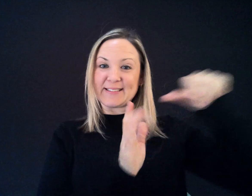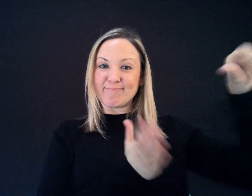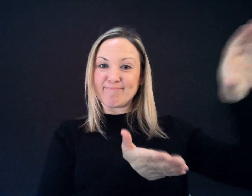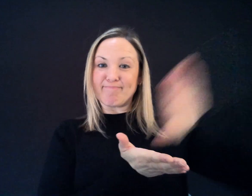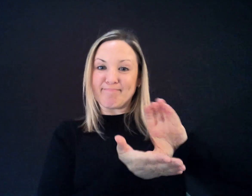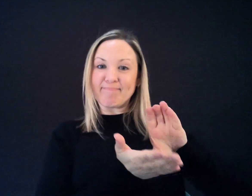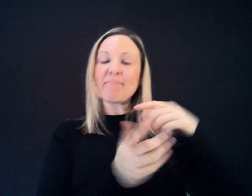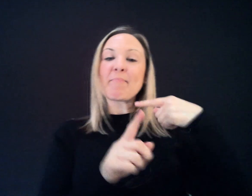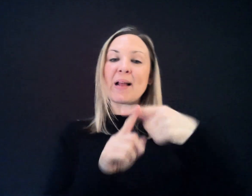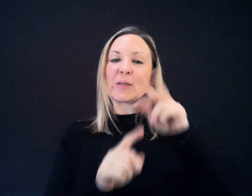they do.